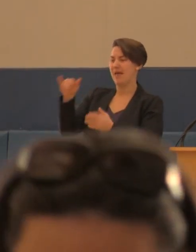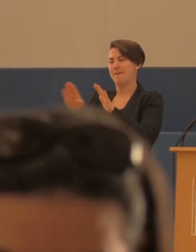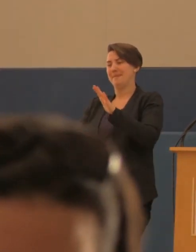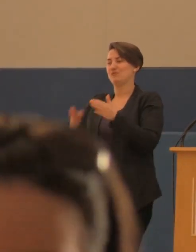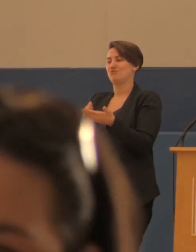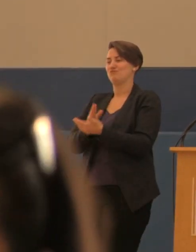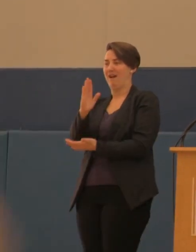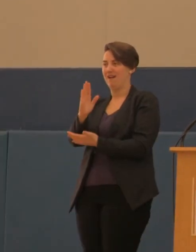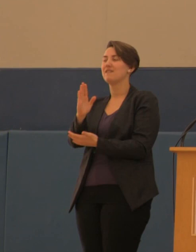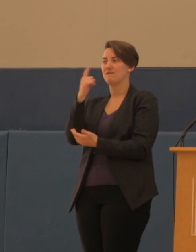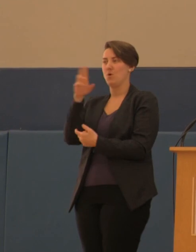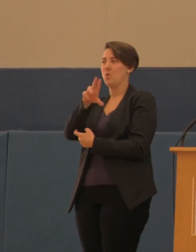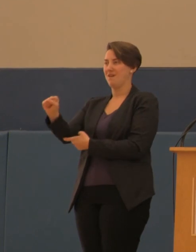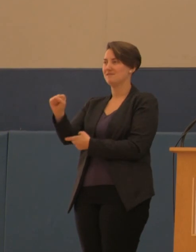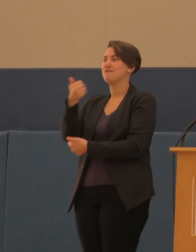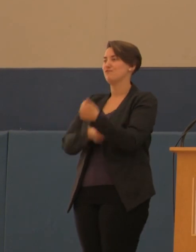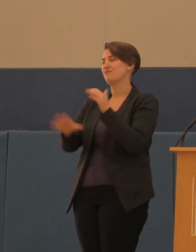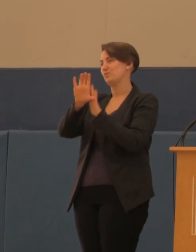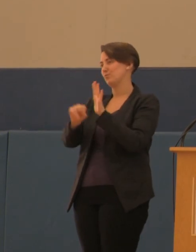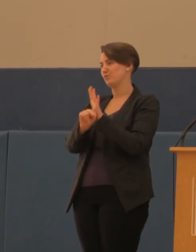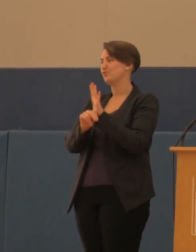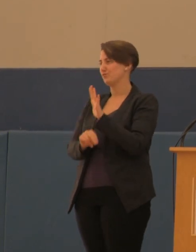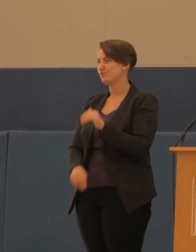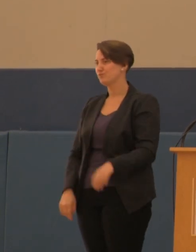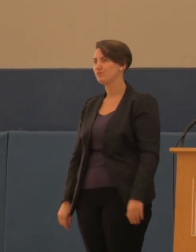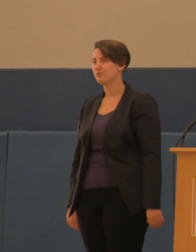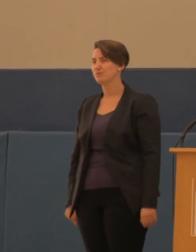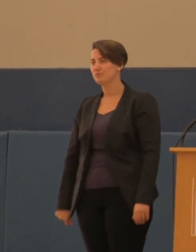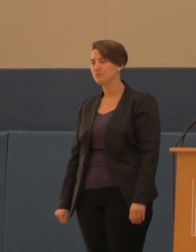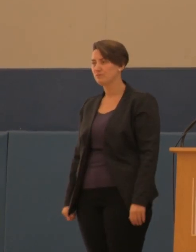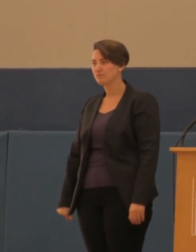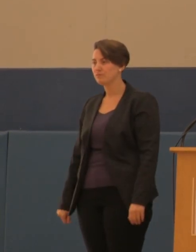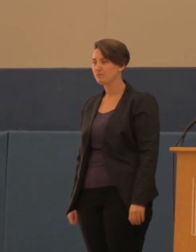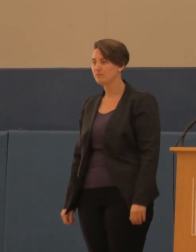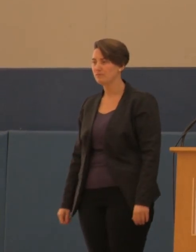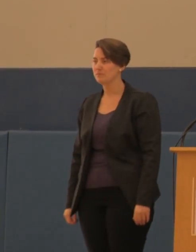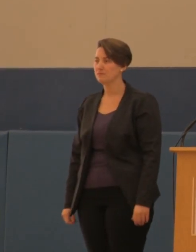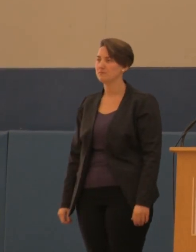principle in our society. Yeah.